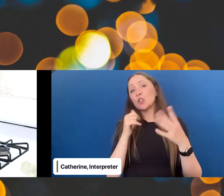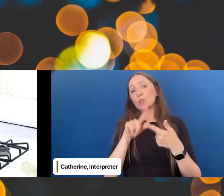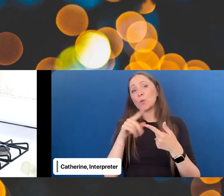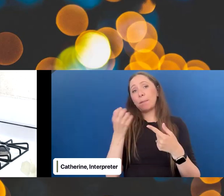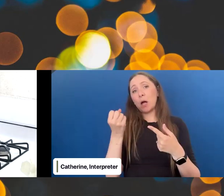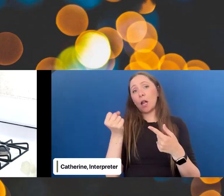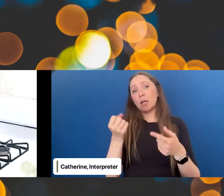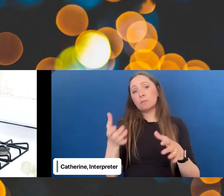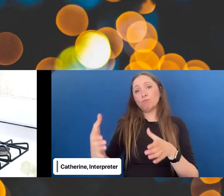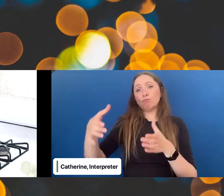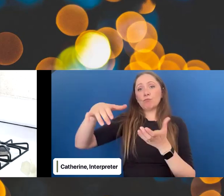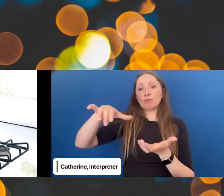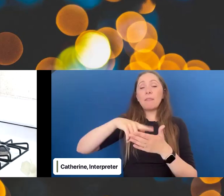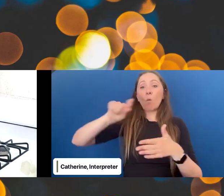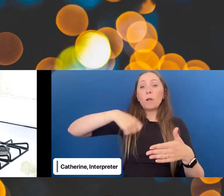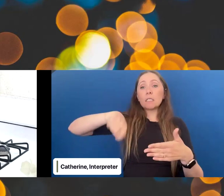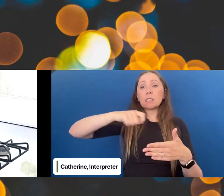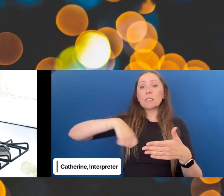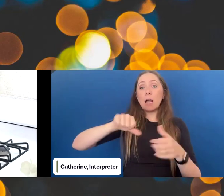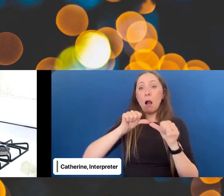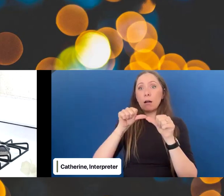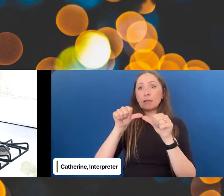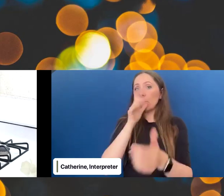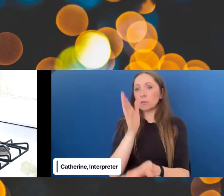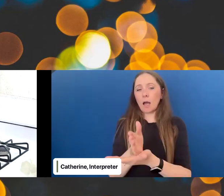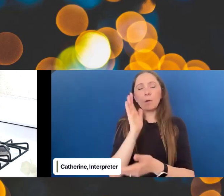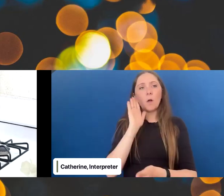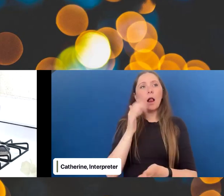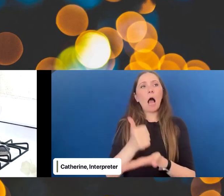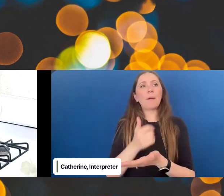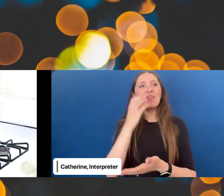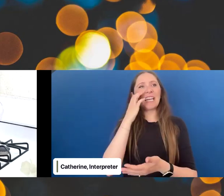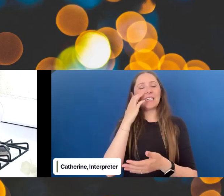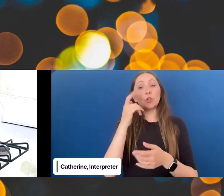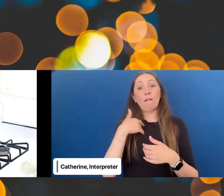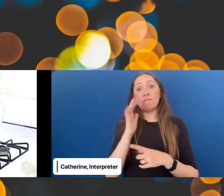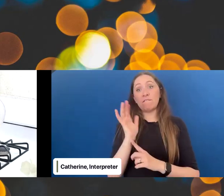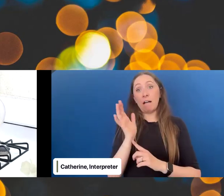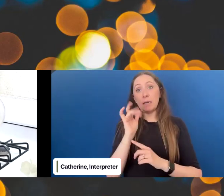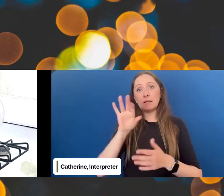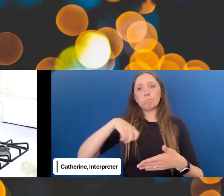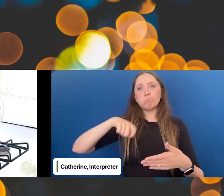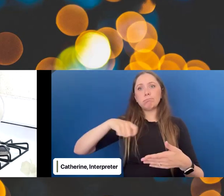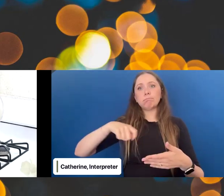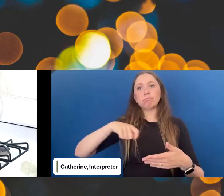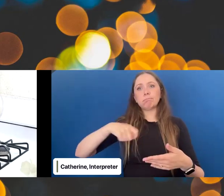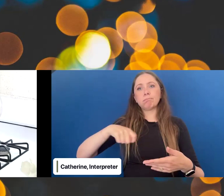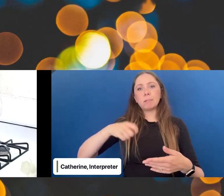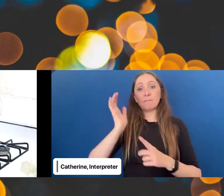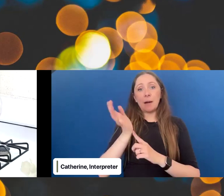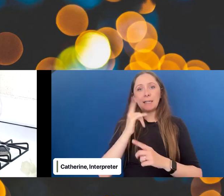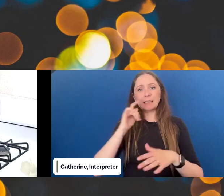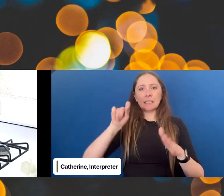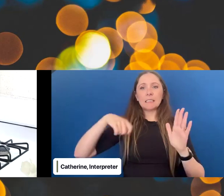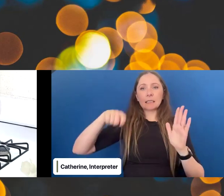whisk constantly. This is what's going to help it thicken for 5 minutes. Ready? So just pour it in. Get all the bits